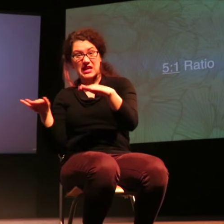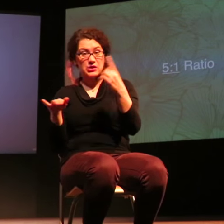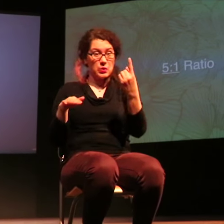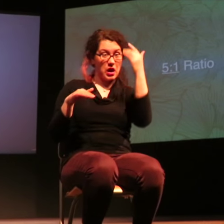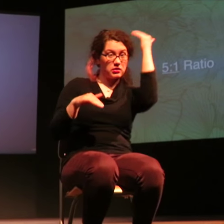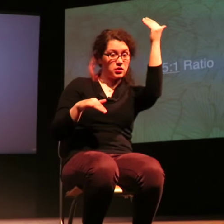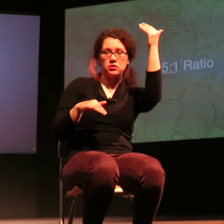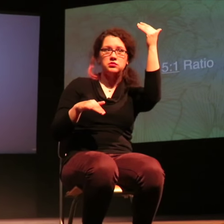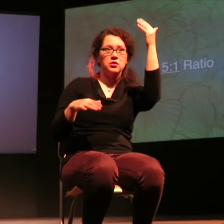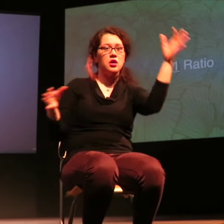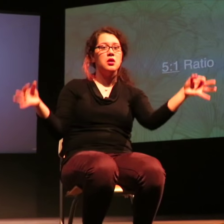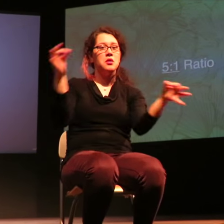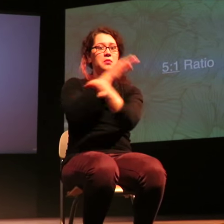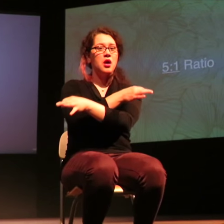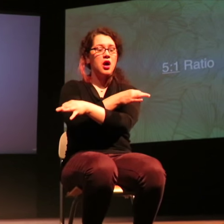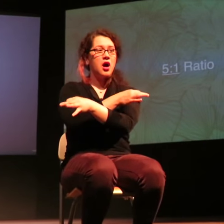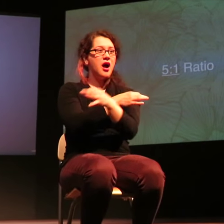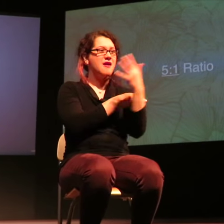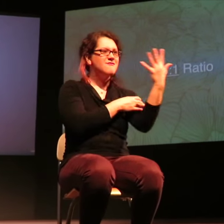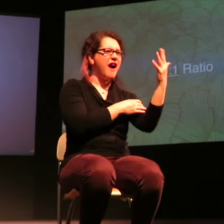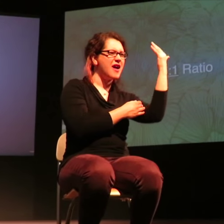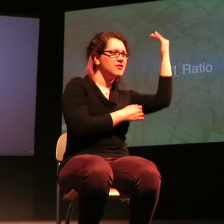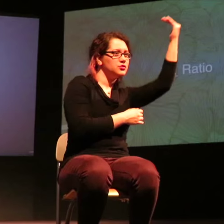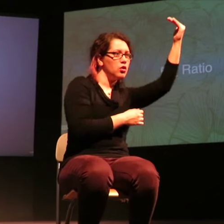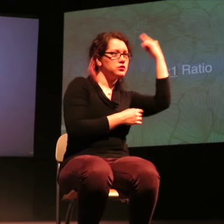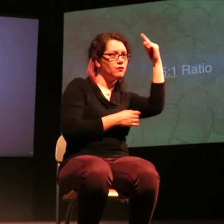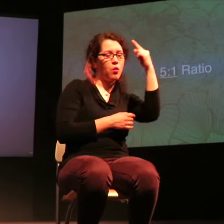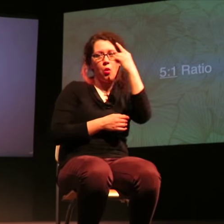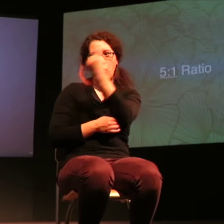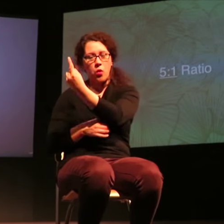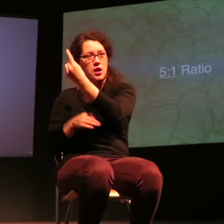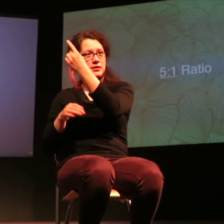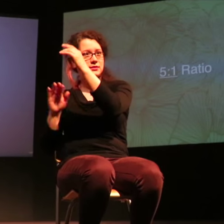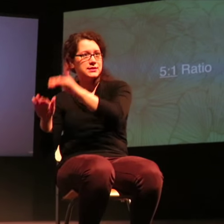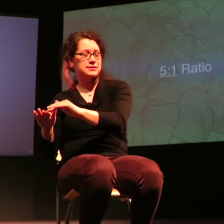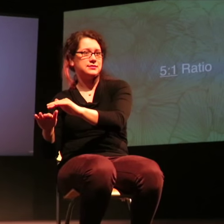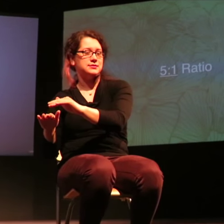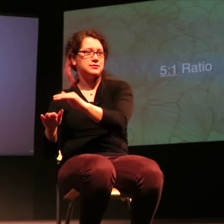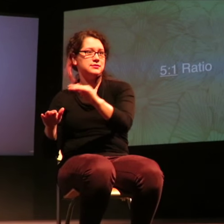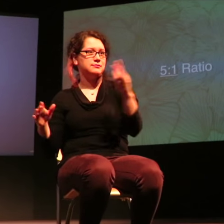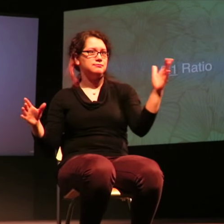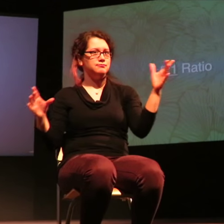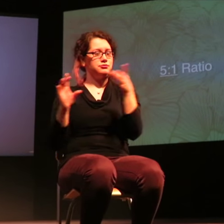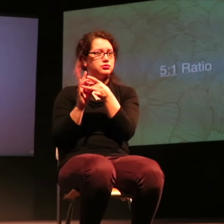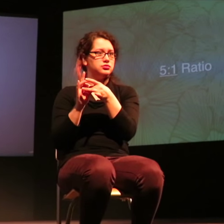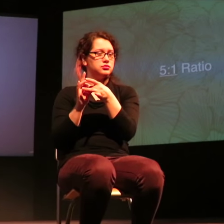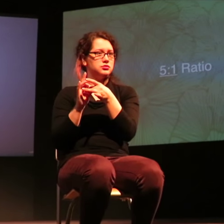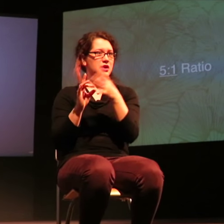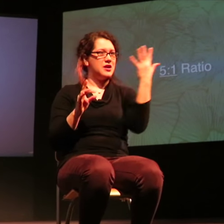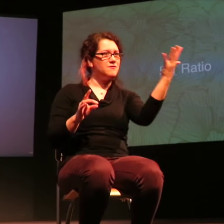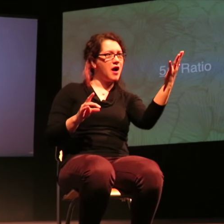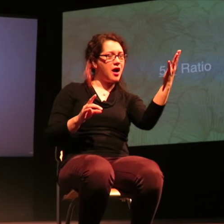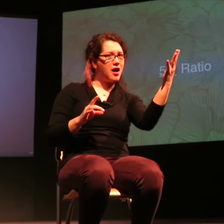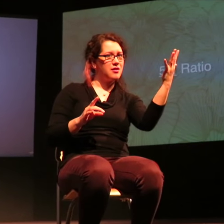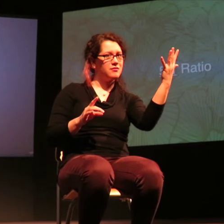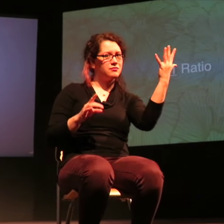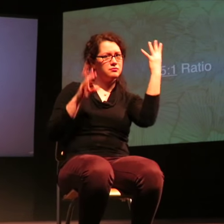but what if it was 5 adults for every 1 kid? That it was 5